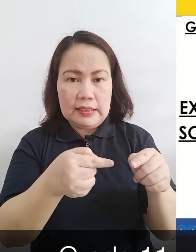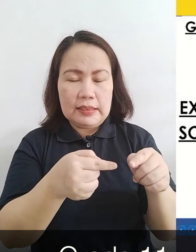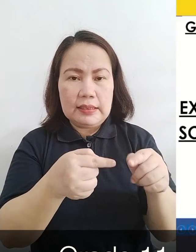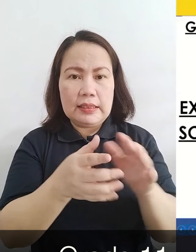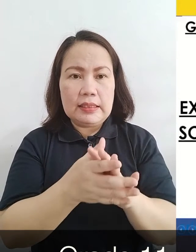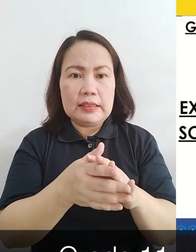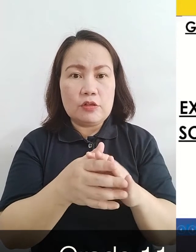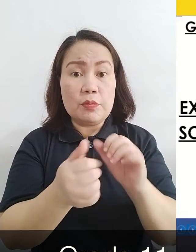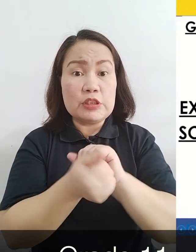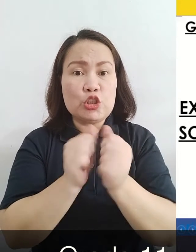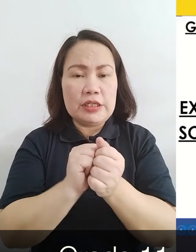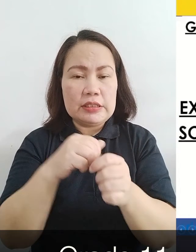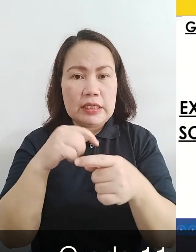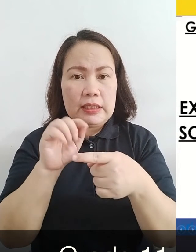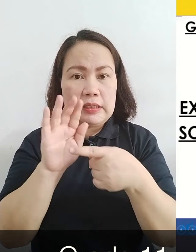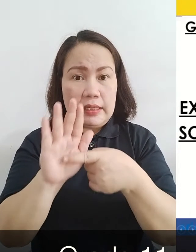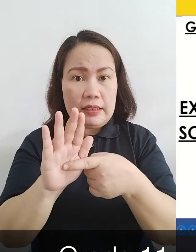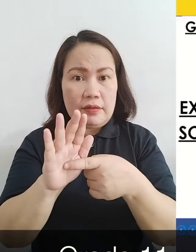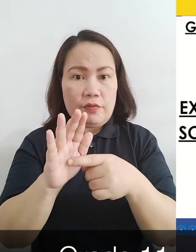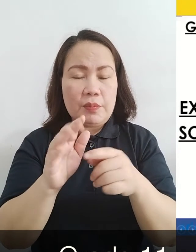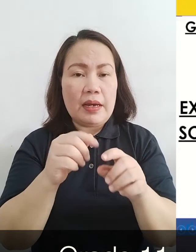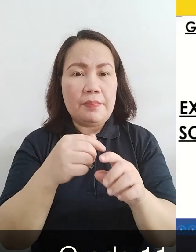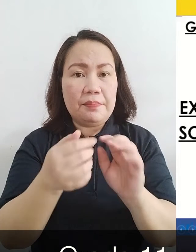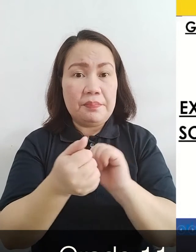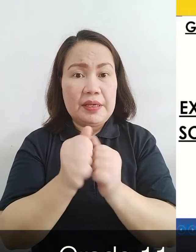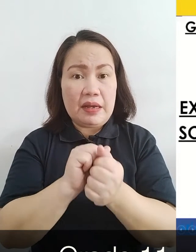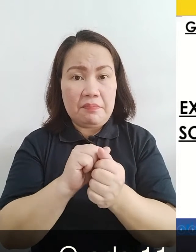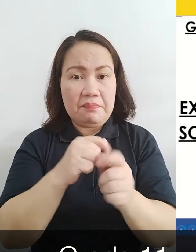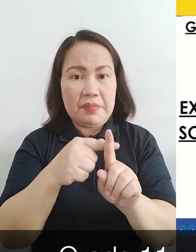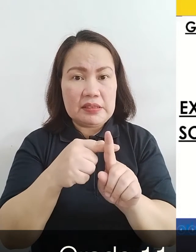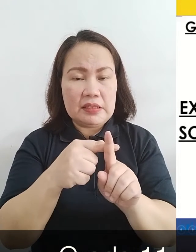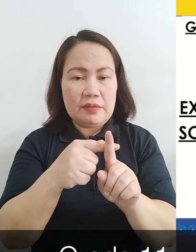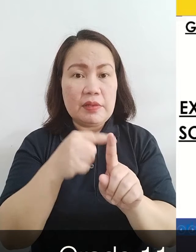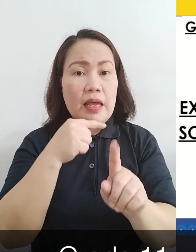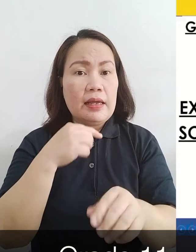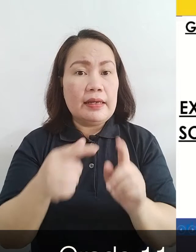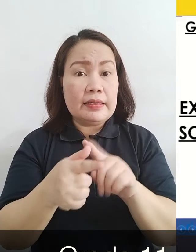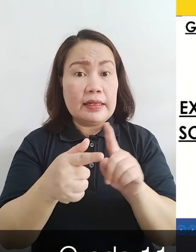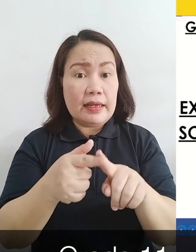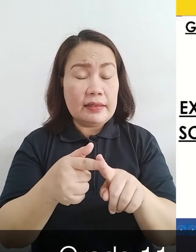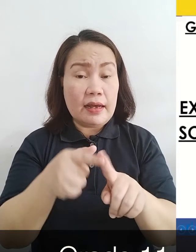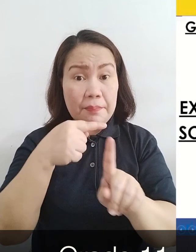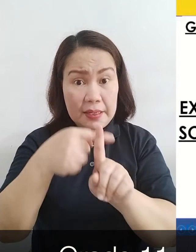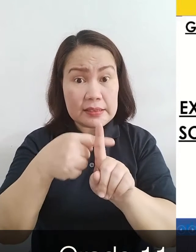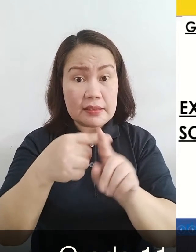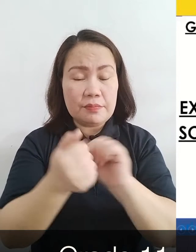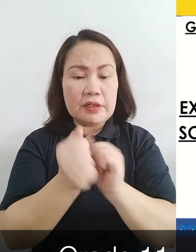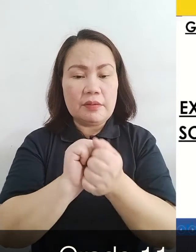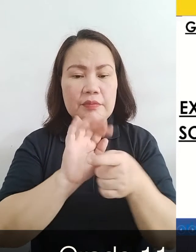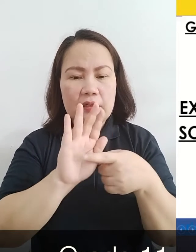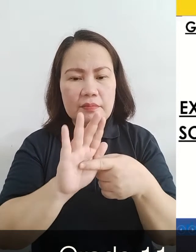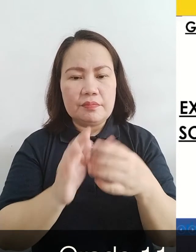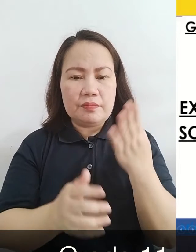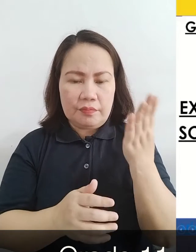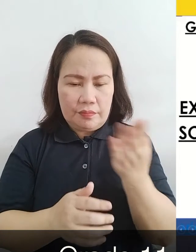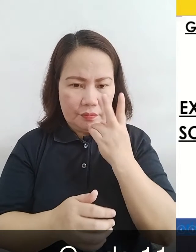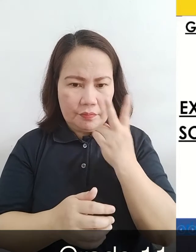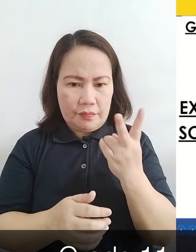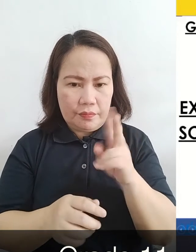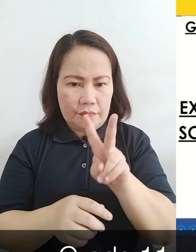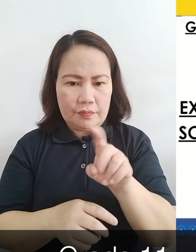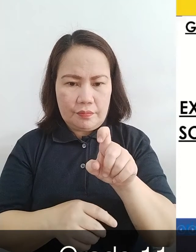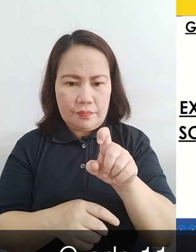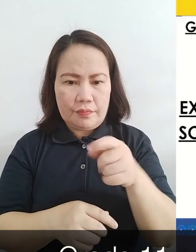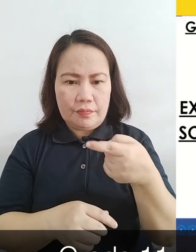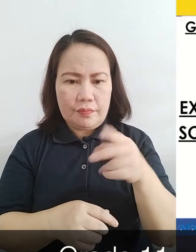x minus 10 because 2x minus x is x, negative 7 minus 3 is negative